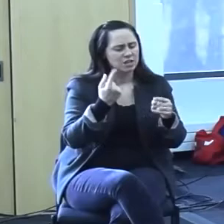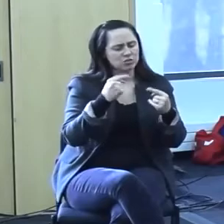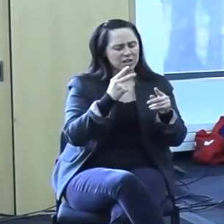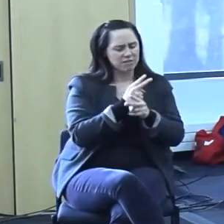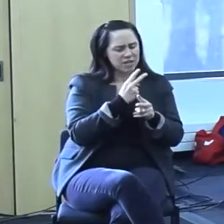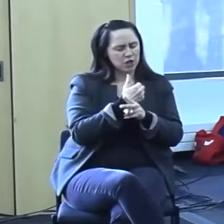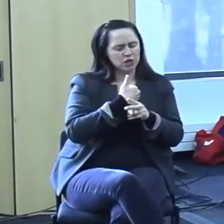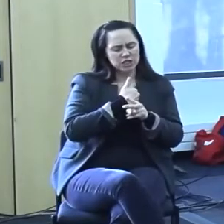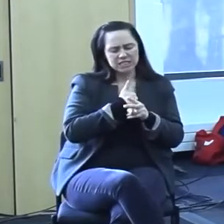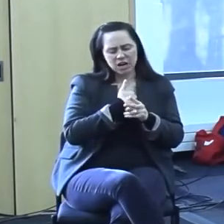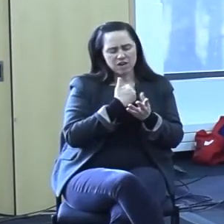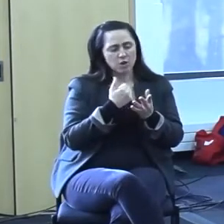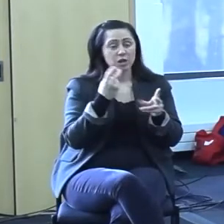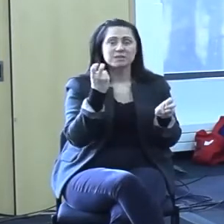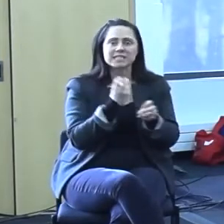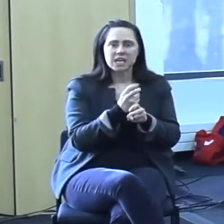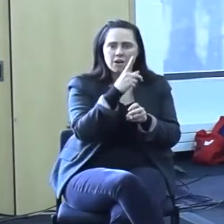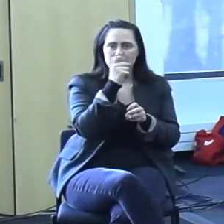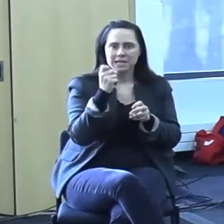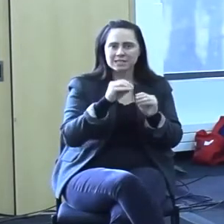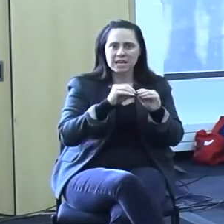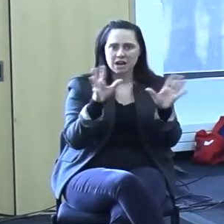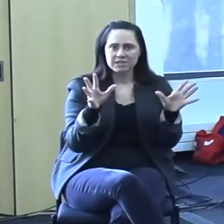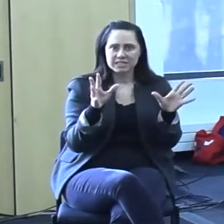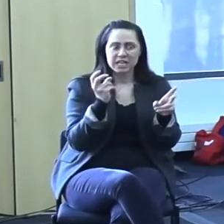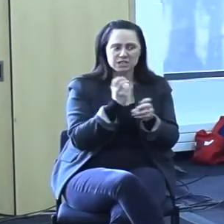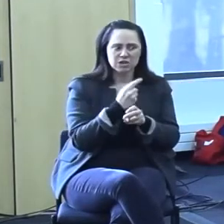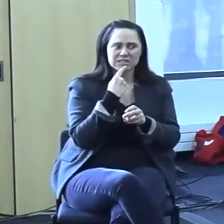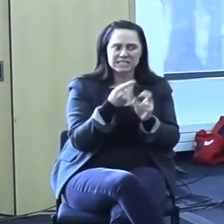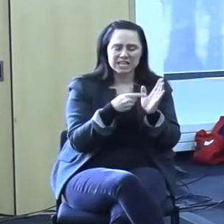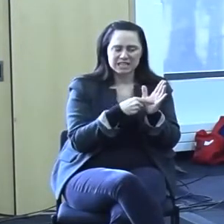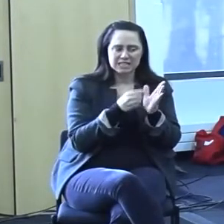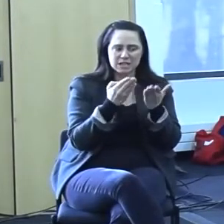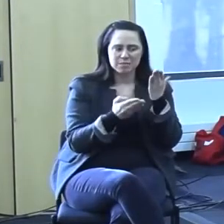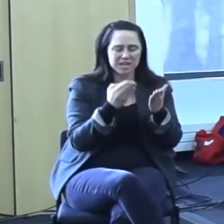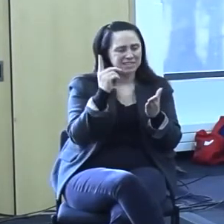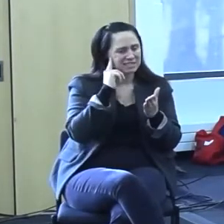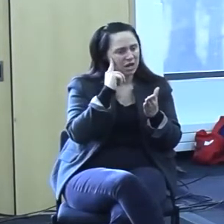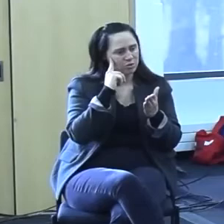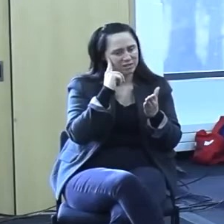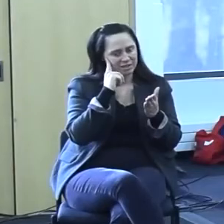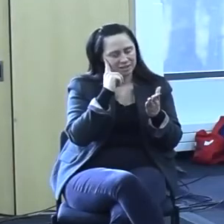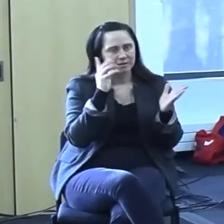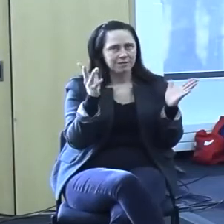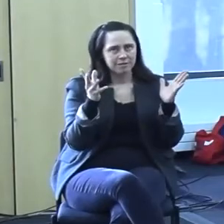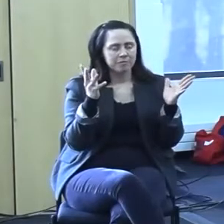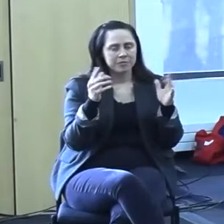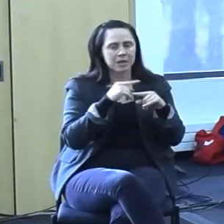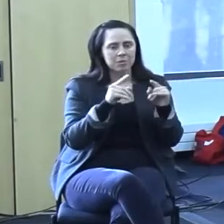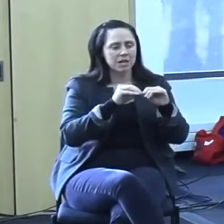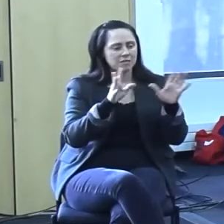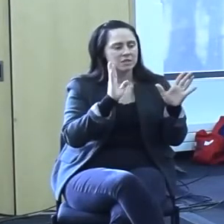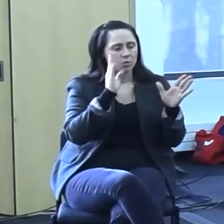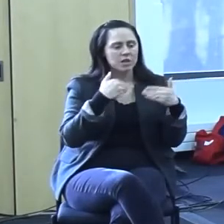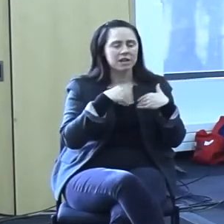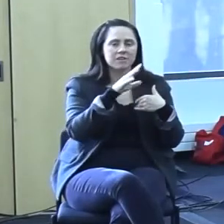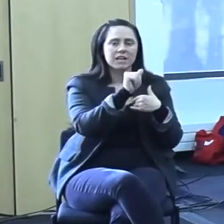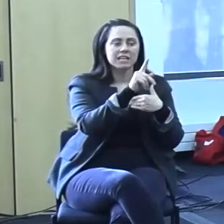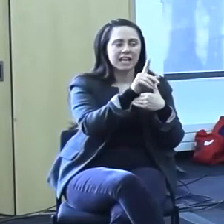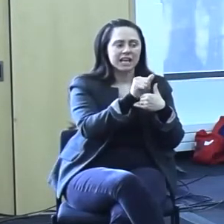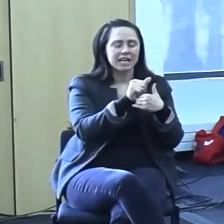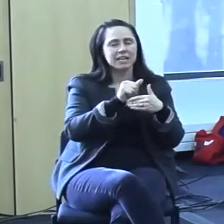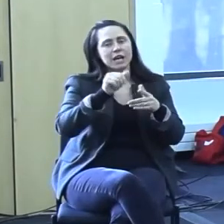yourself out. And it was tough because obviously, like, it's hard to say this, it may sound cliche, but like obviously they'll have like those